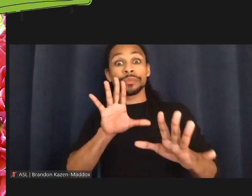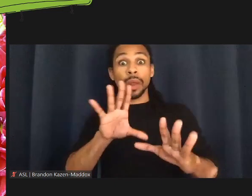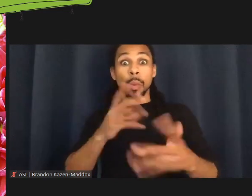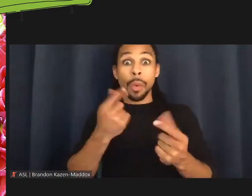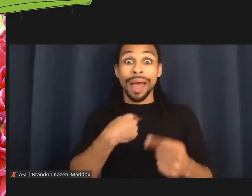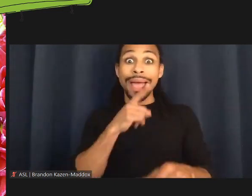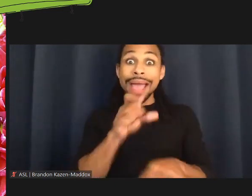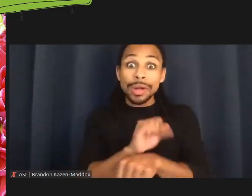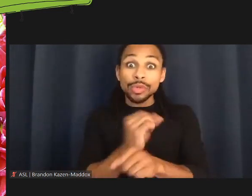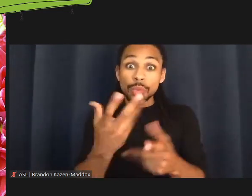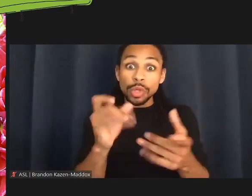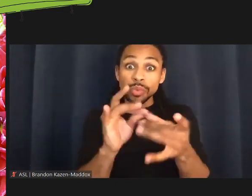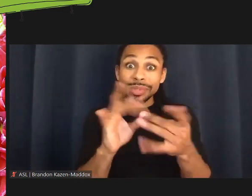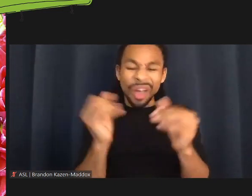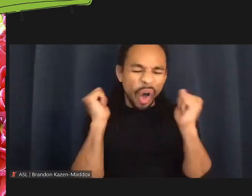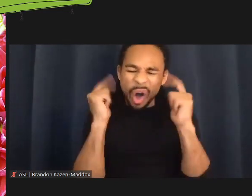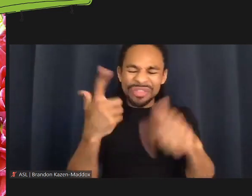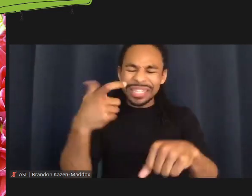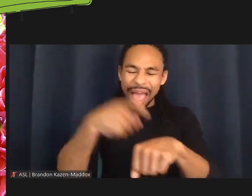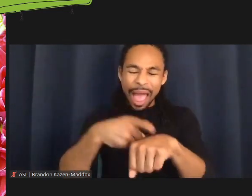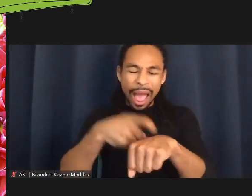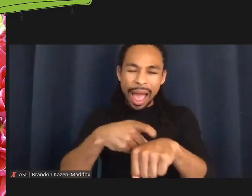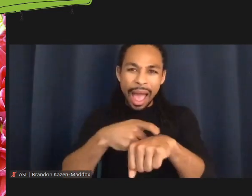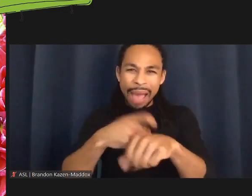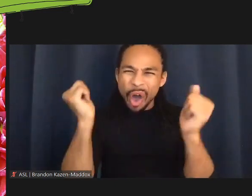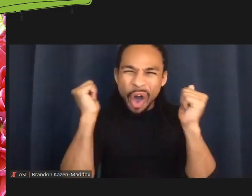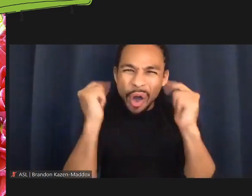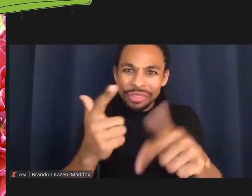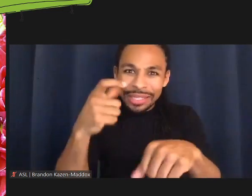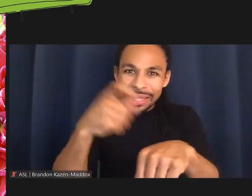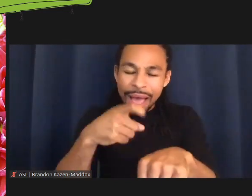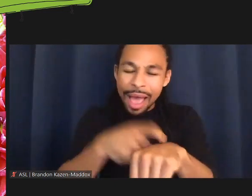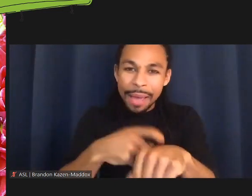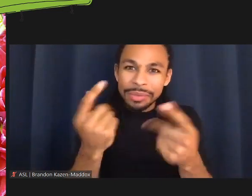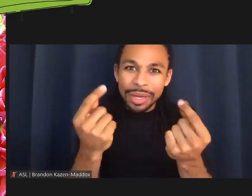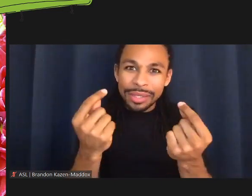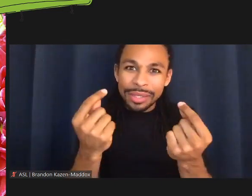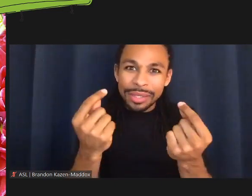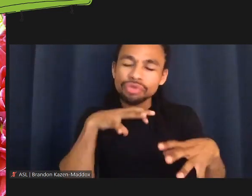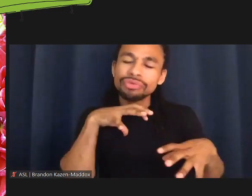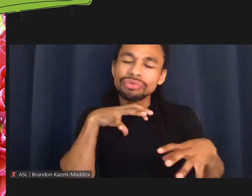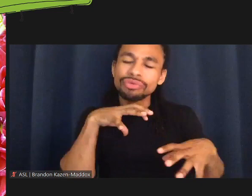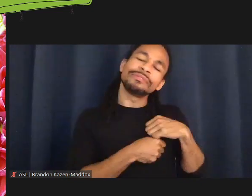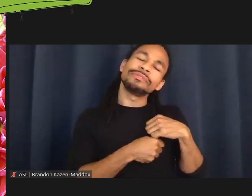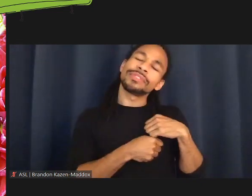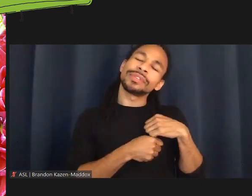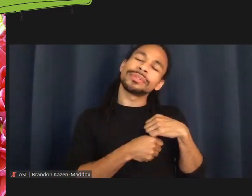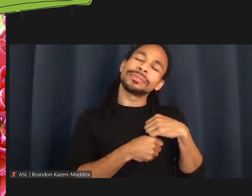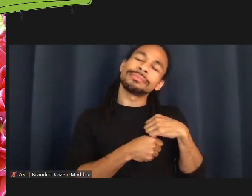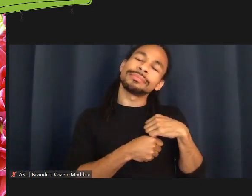want to say all the time is grief.